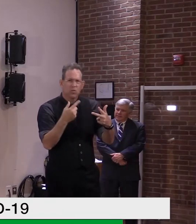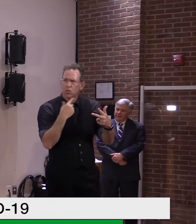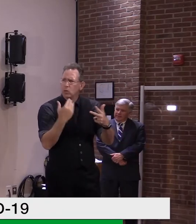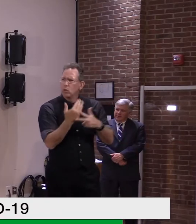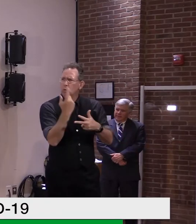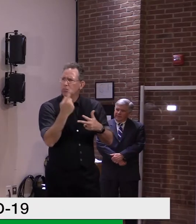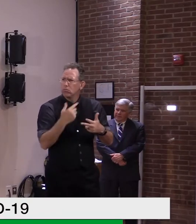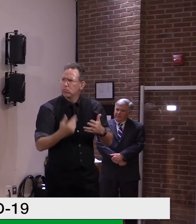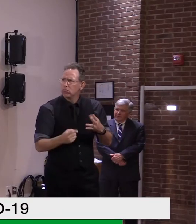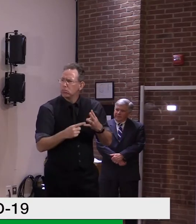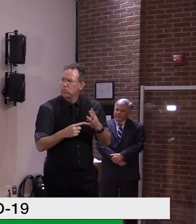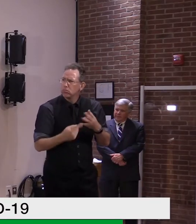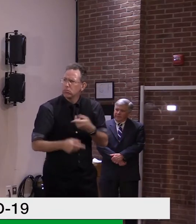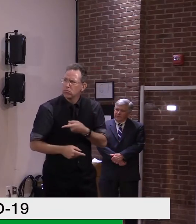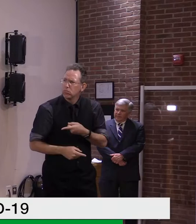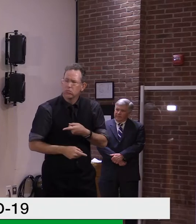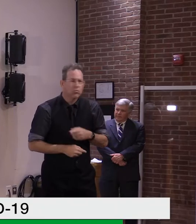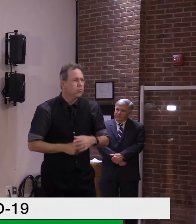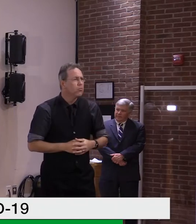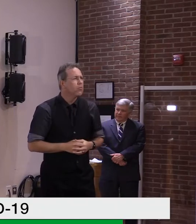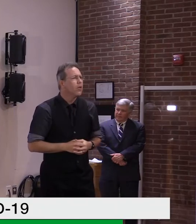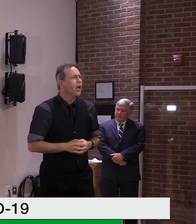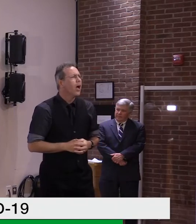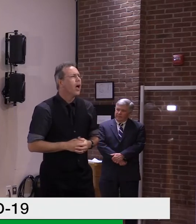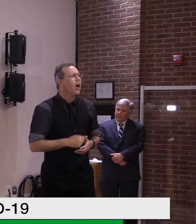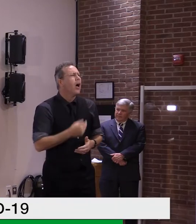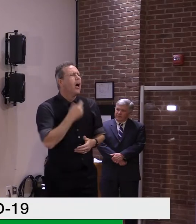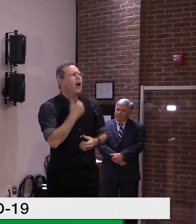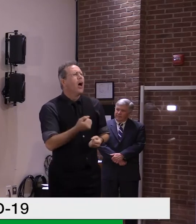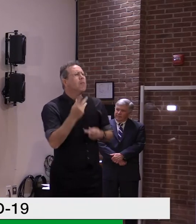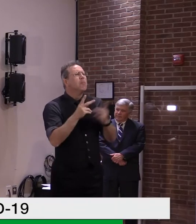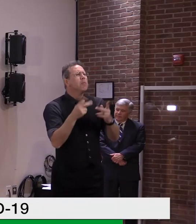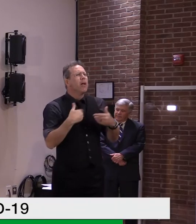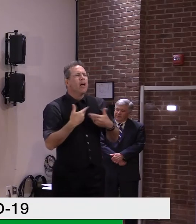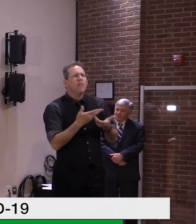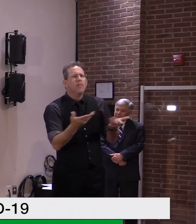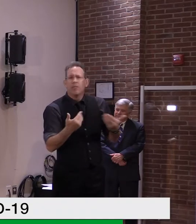Yeah, that's a good question. I don't have a good estimate of that.